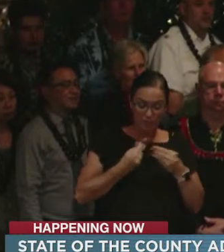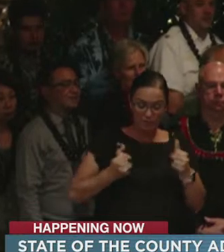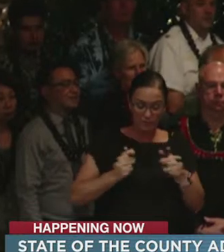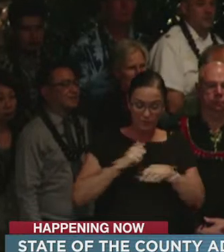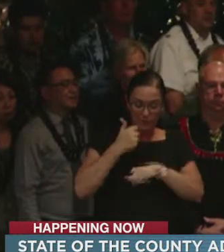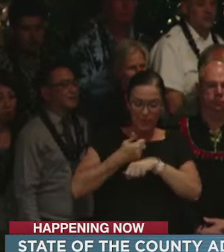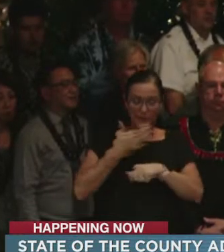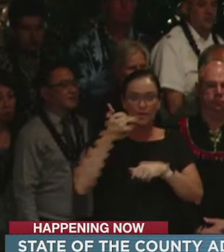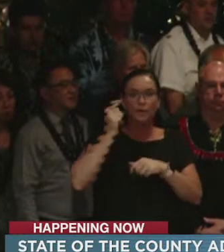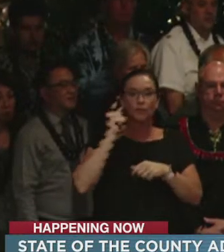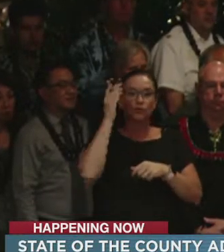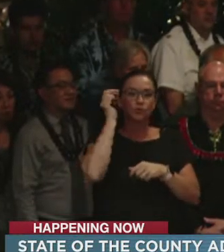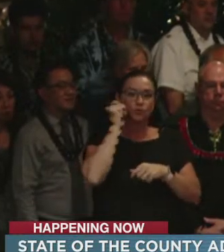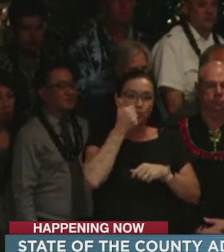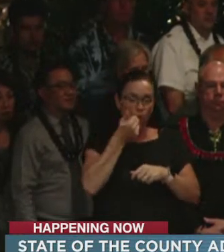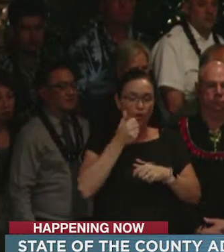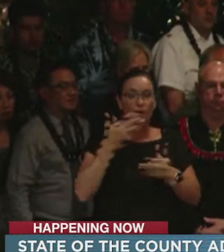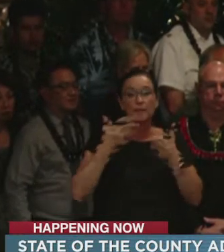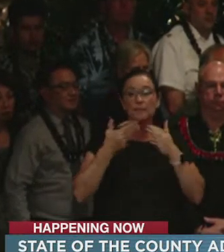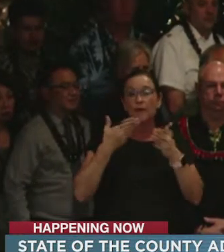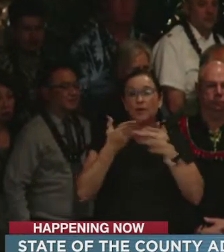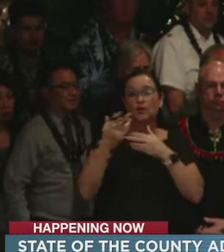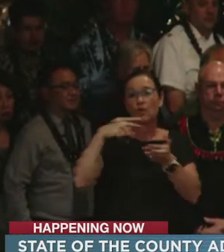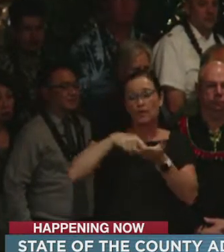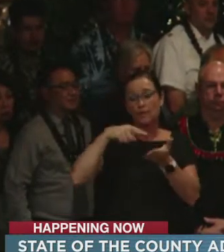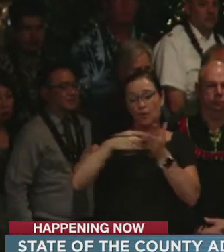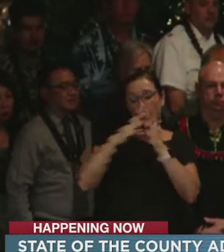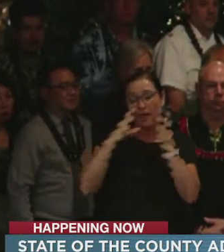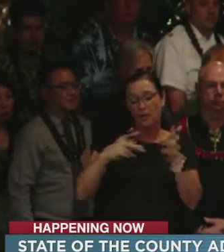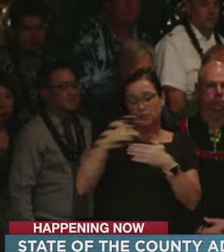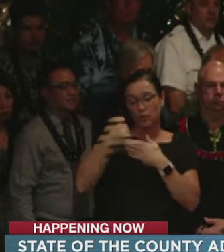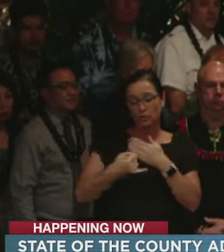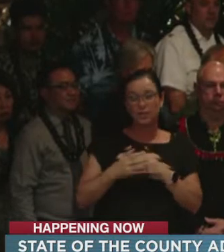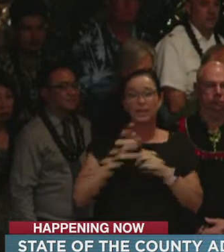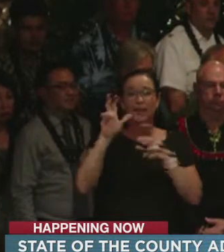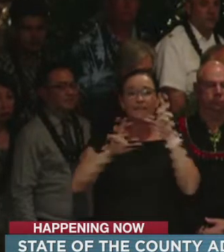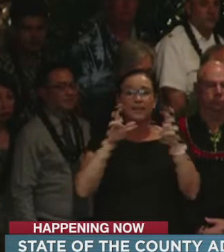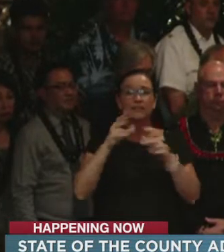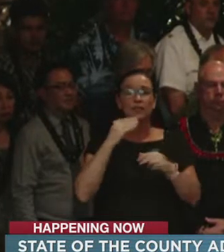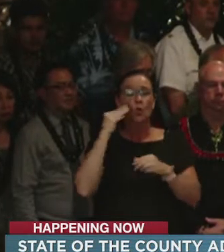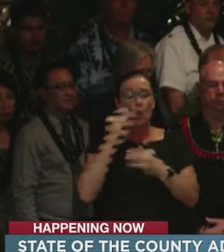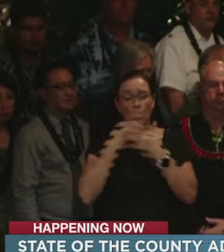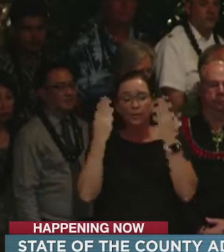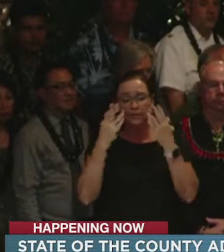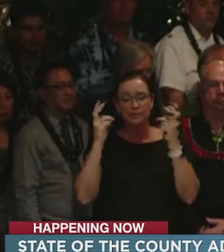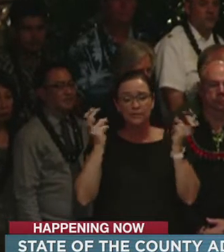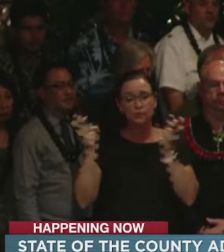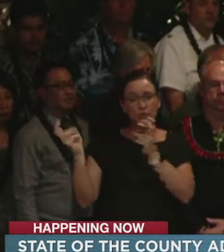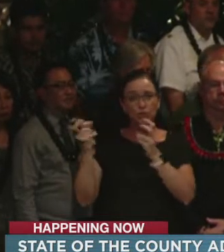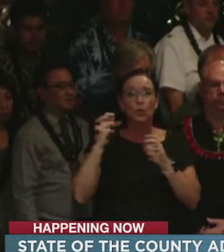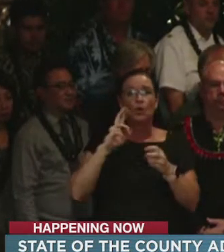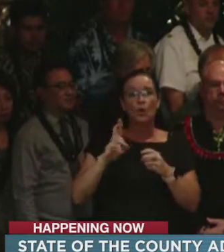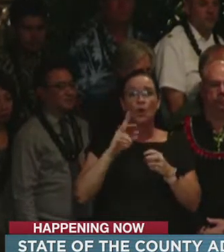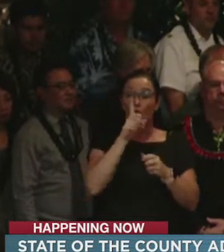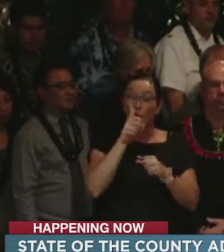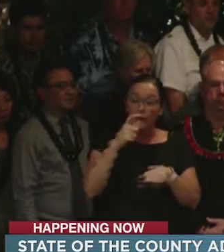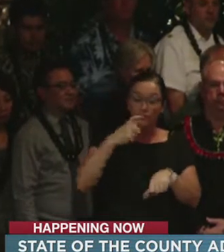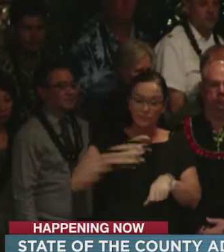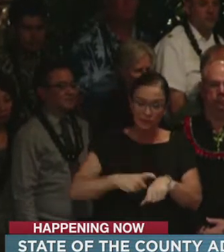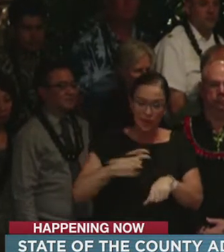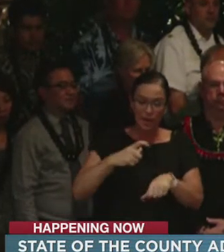be through the resurrection of affordable housing projects, investment in homeless issues, or real-time response to